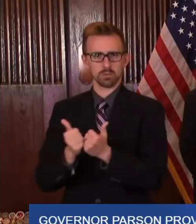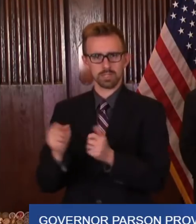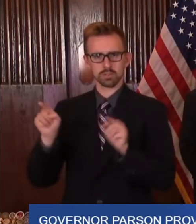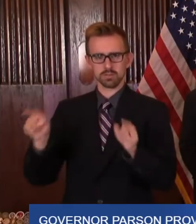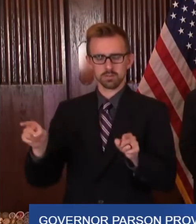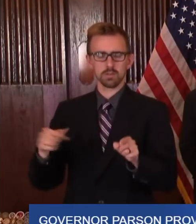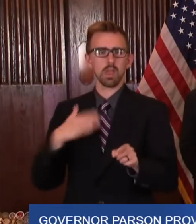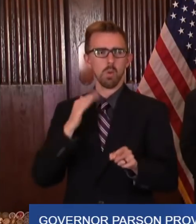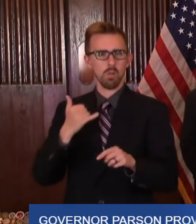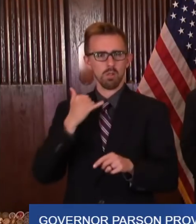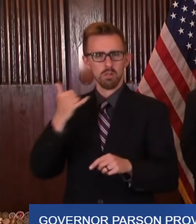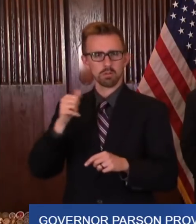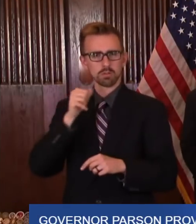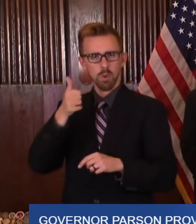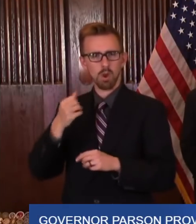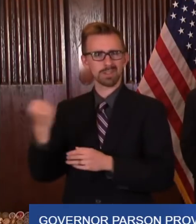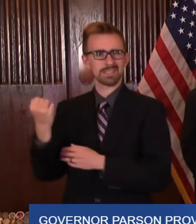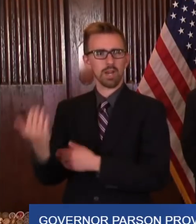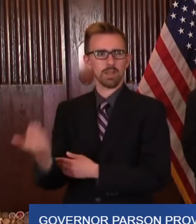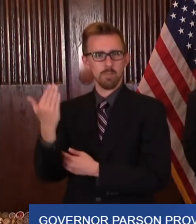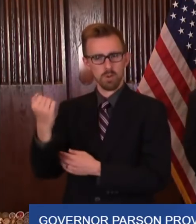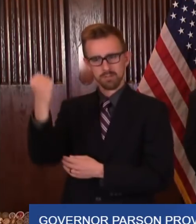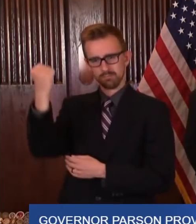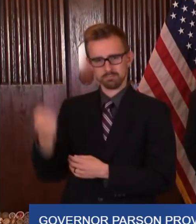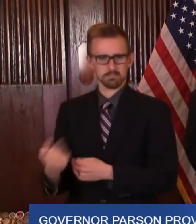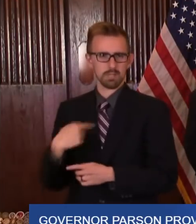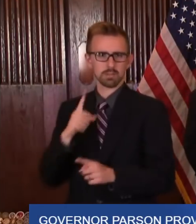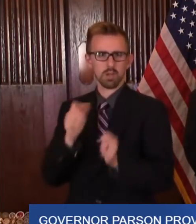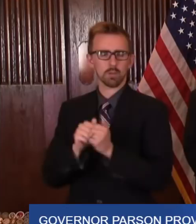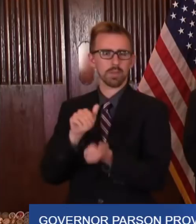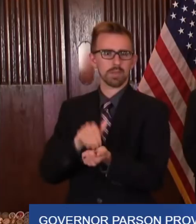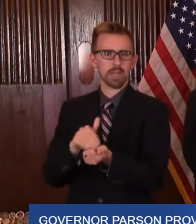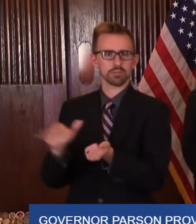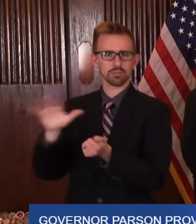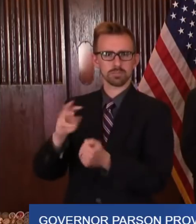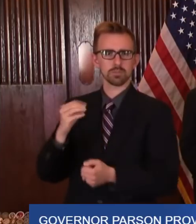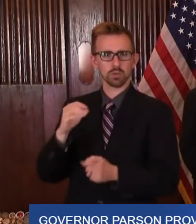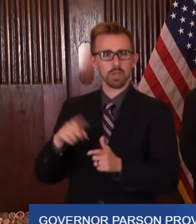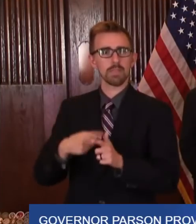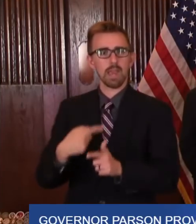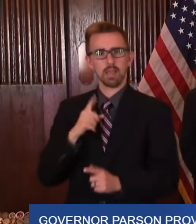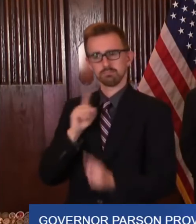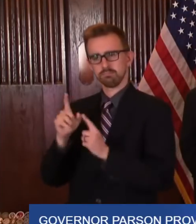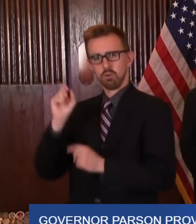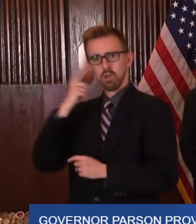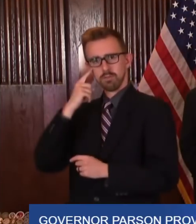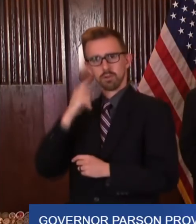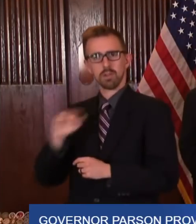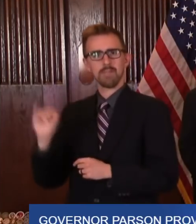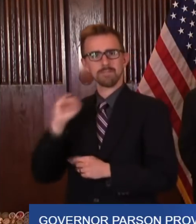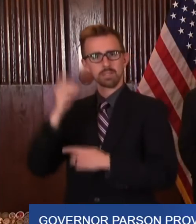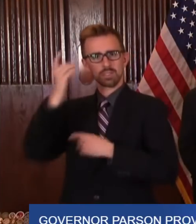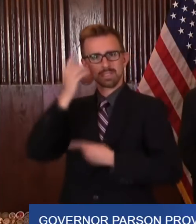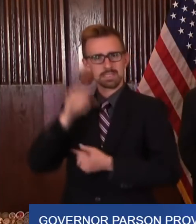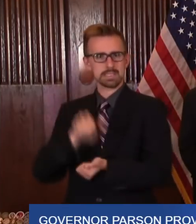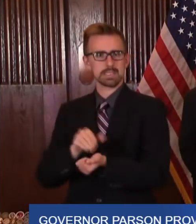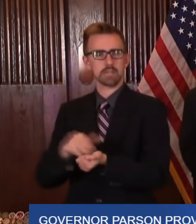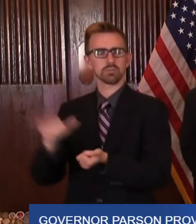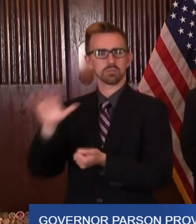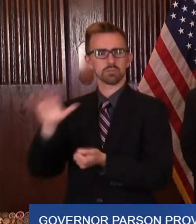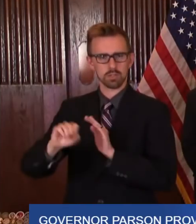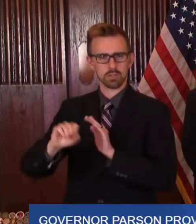I'll be on the phone tomorrow. Every Saturday morning I talk to all the doctors in Missouri, and then right after that the governor and I talk to the infectious disease doctors throughout